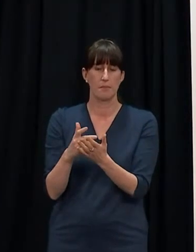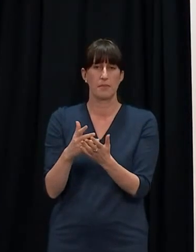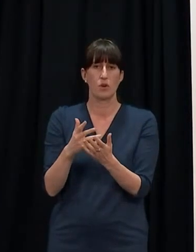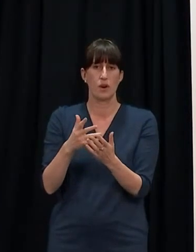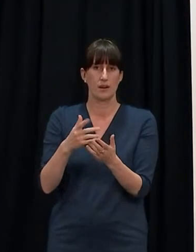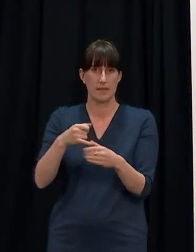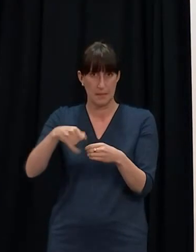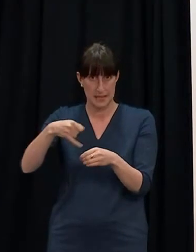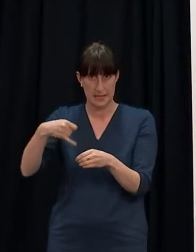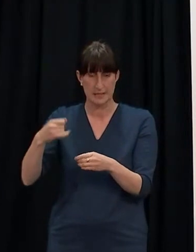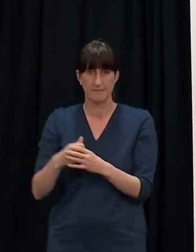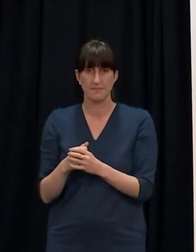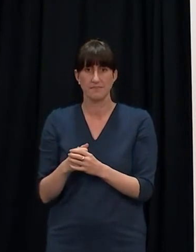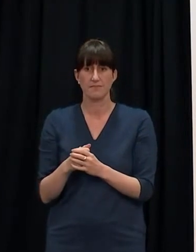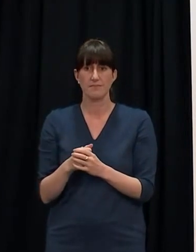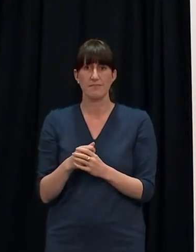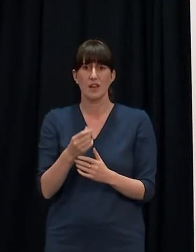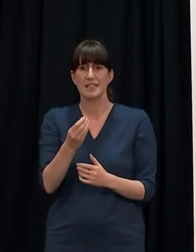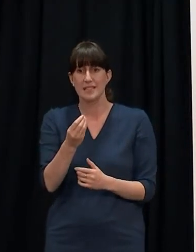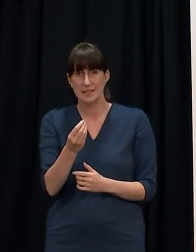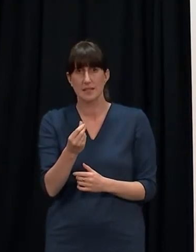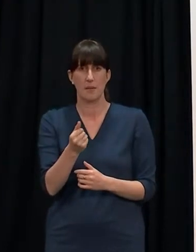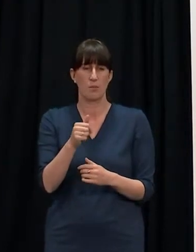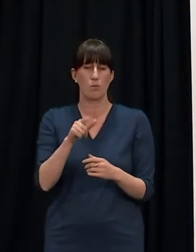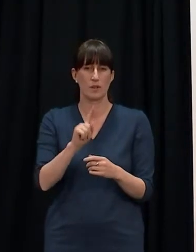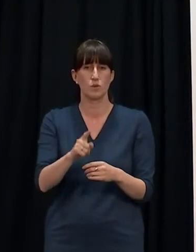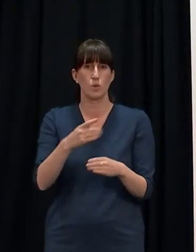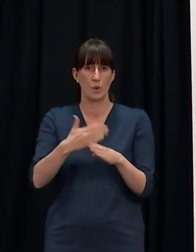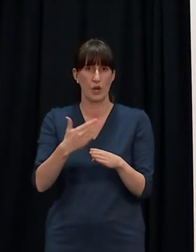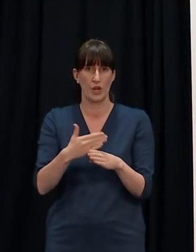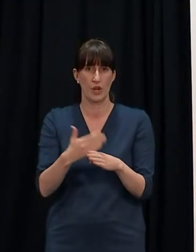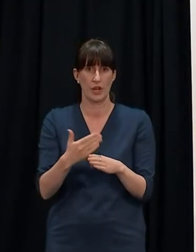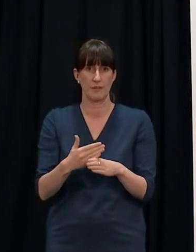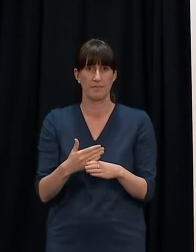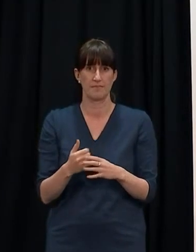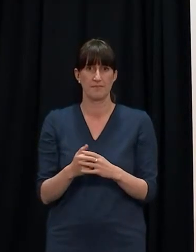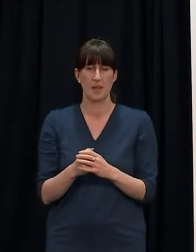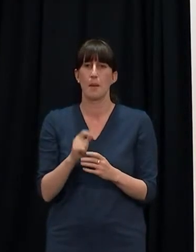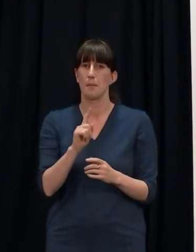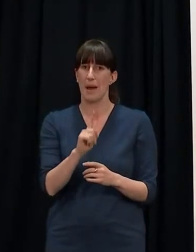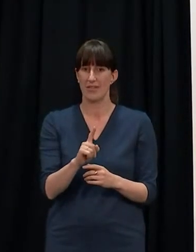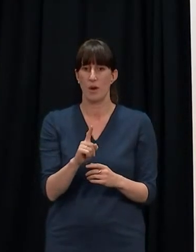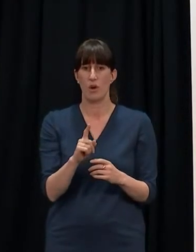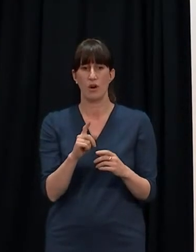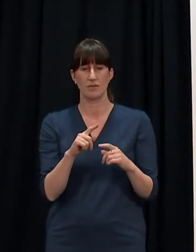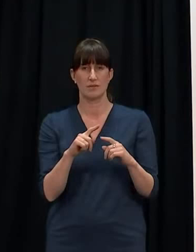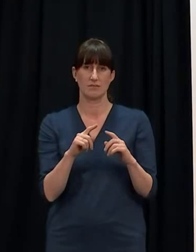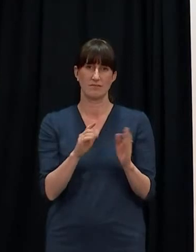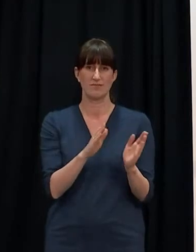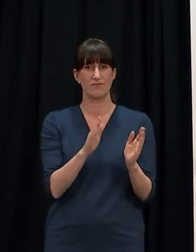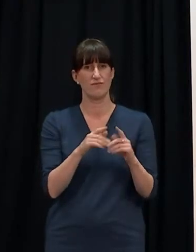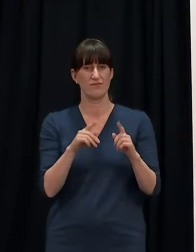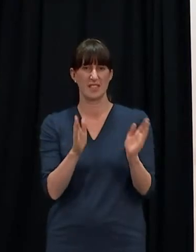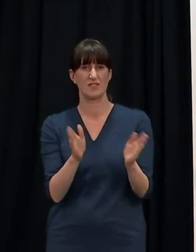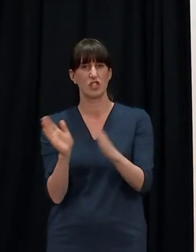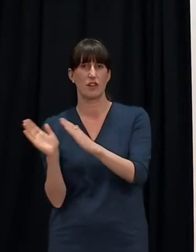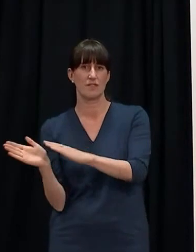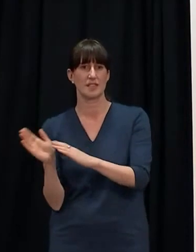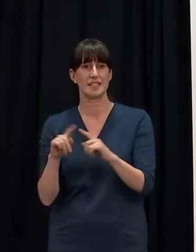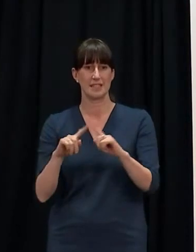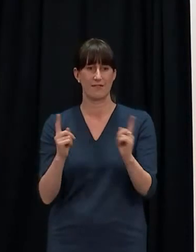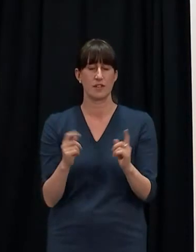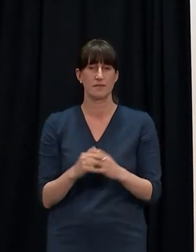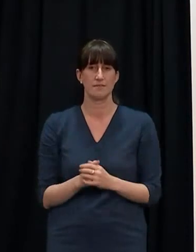events associated with 1 or 2 workers being on different shifts. On the hospitalisation front,